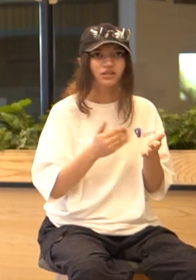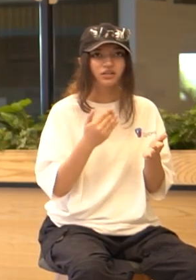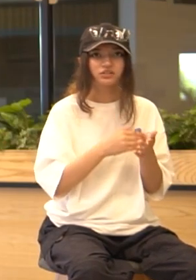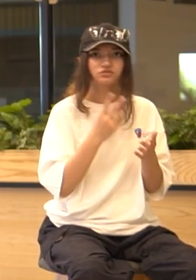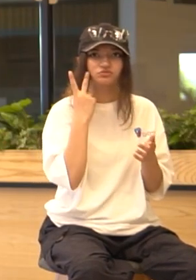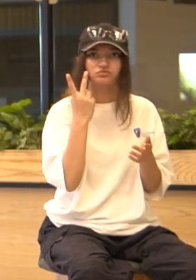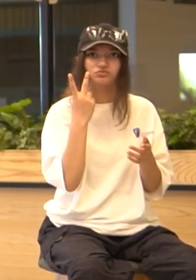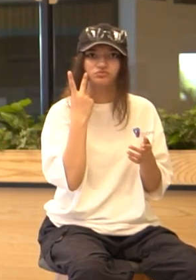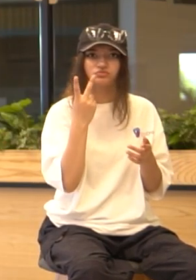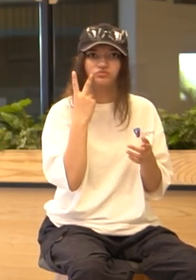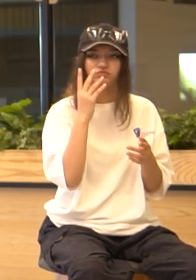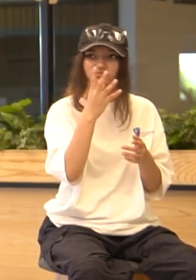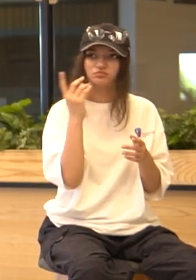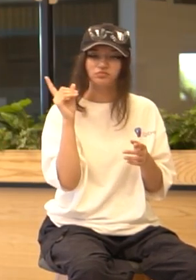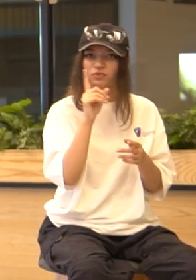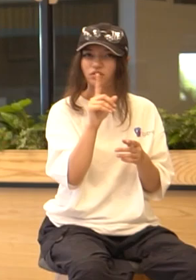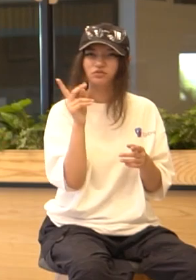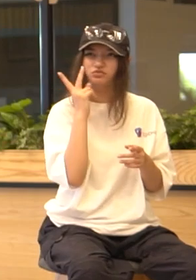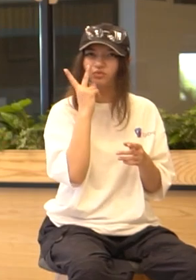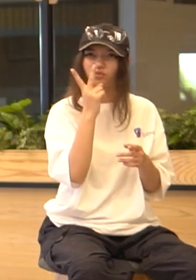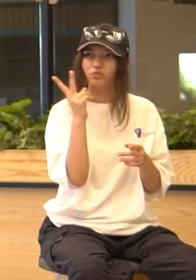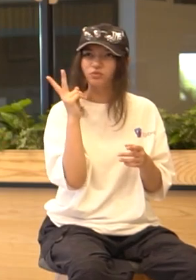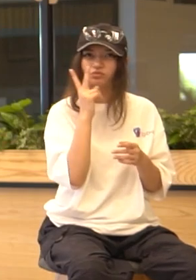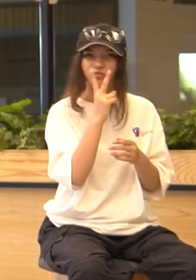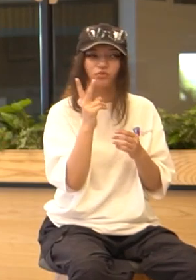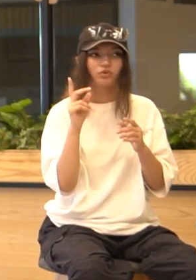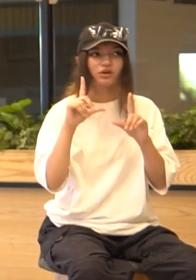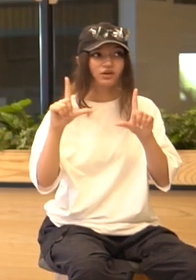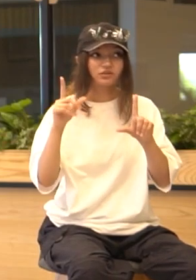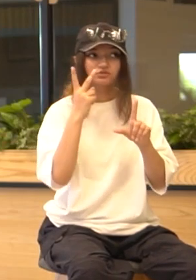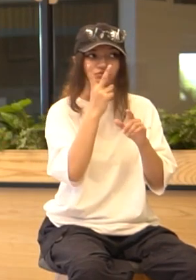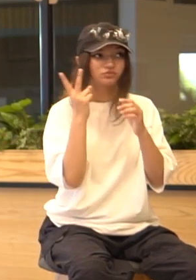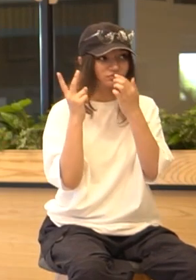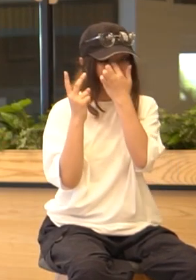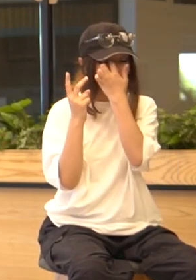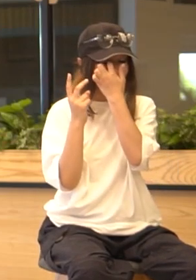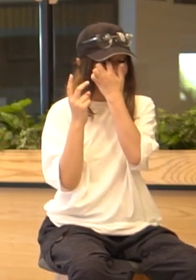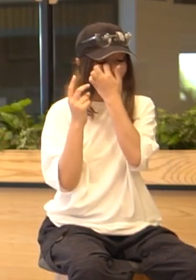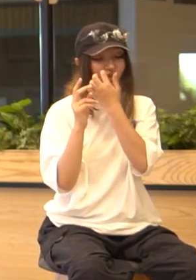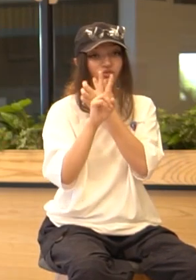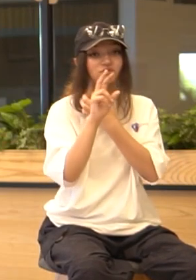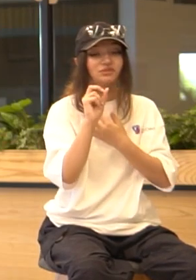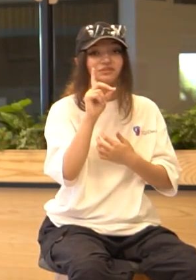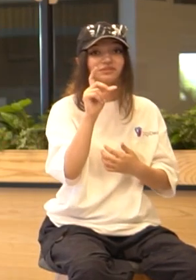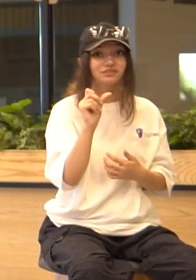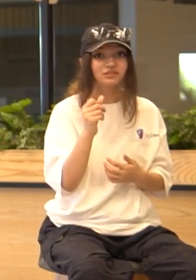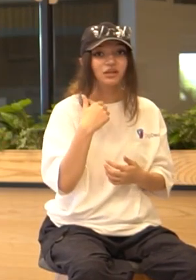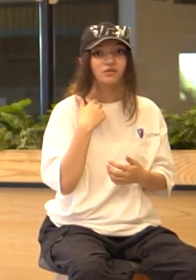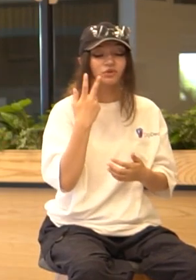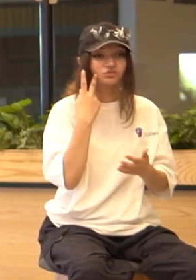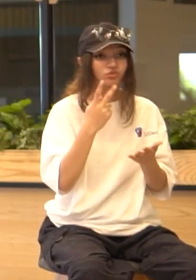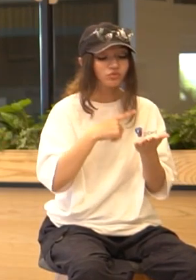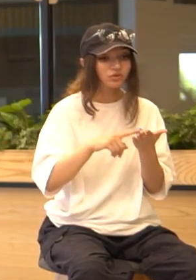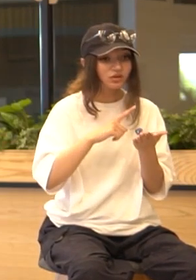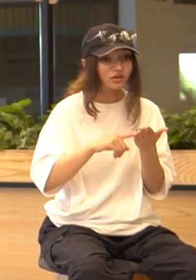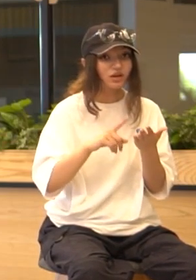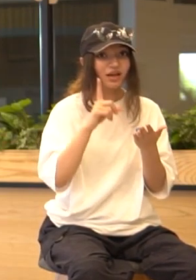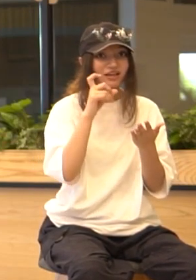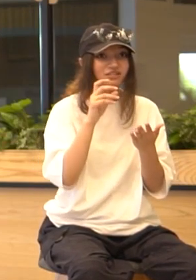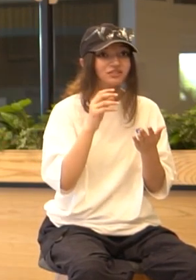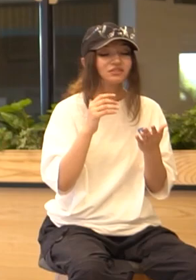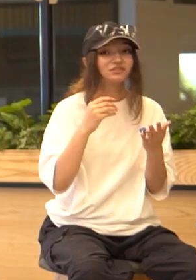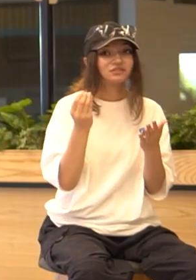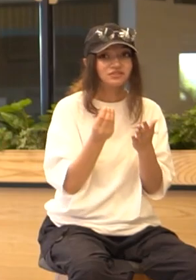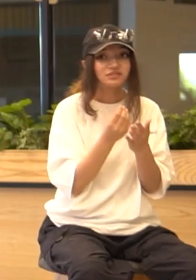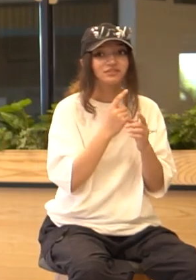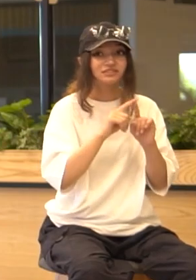down. In 2016, I was at a time where I would download scenes in every font that came across me, and I had